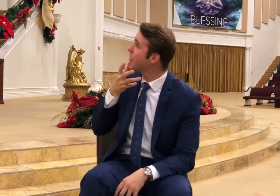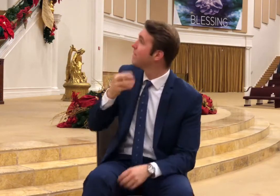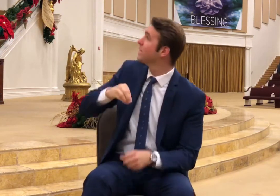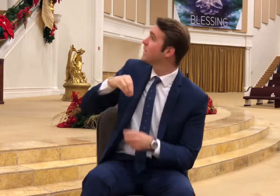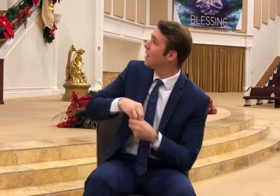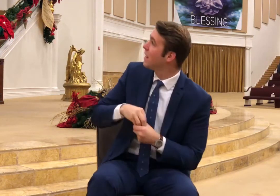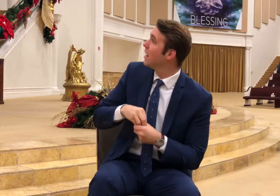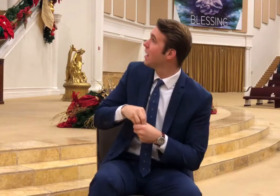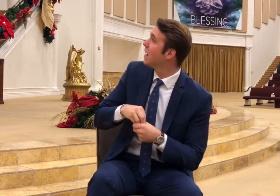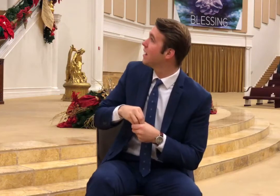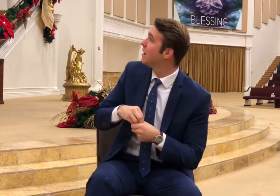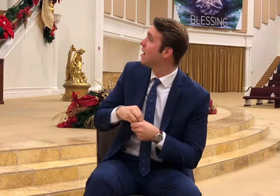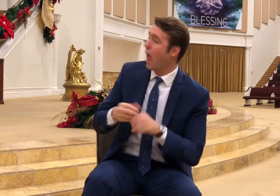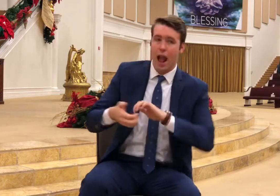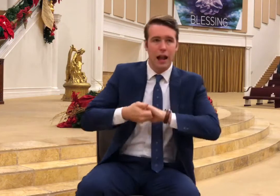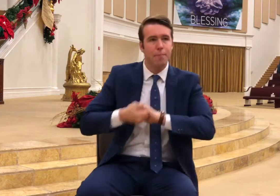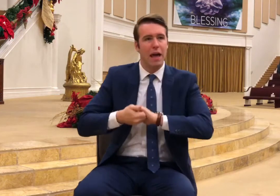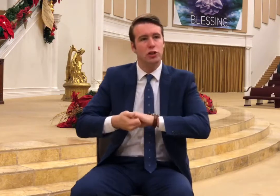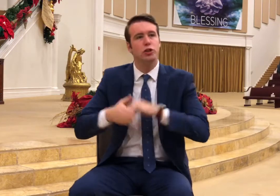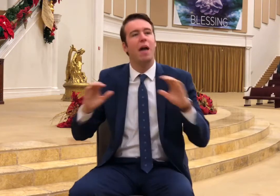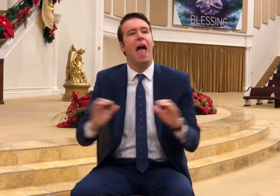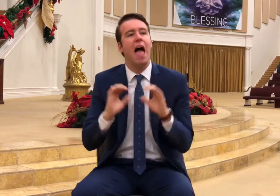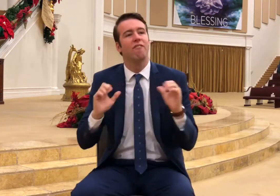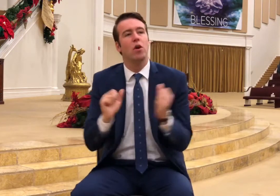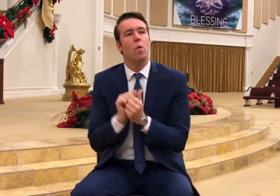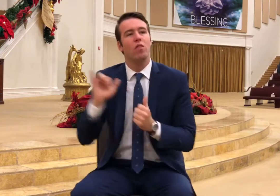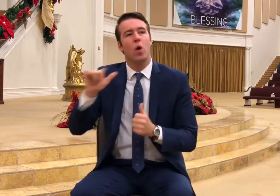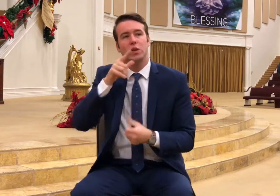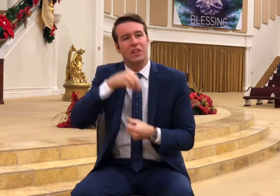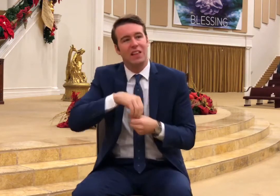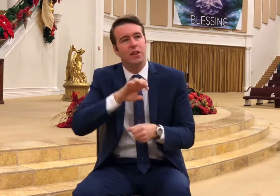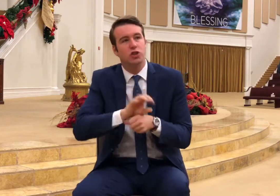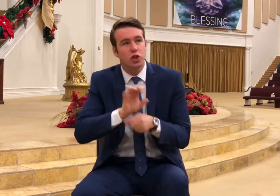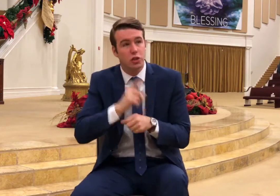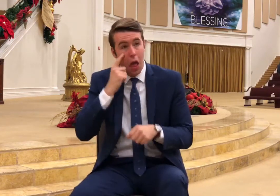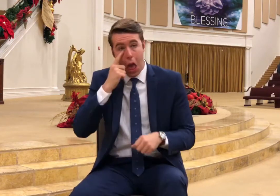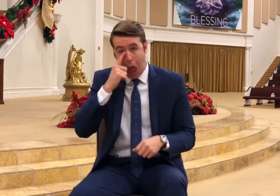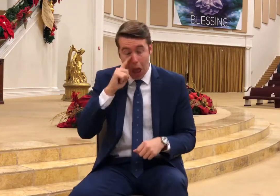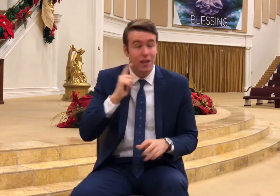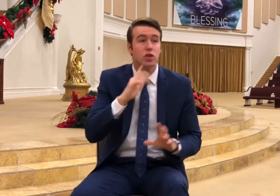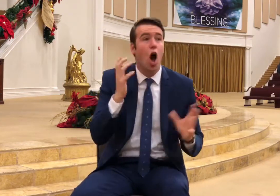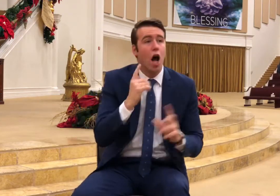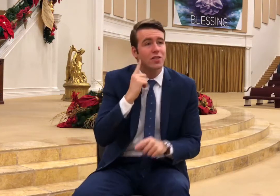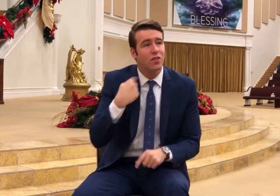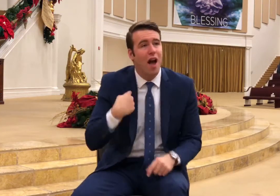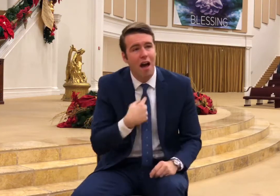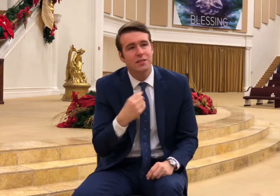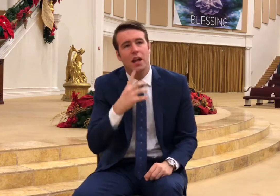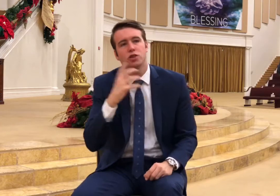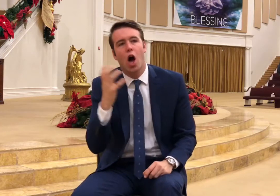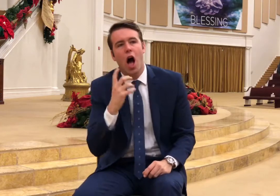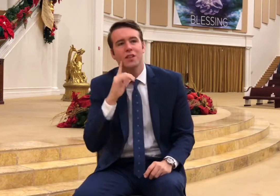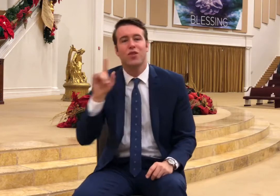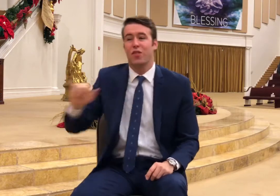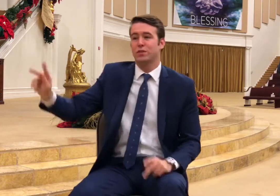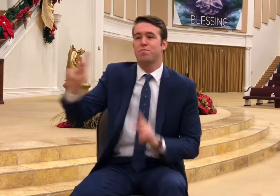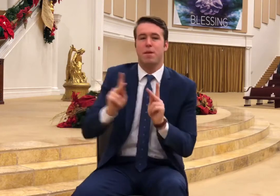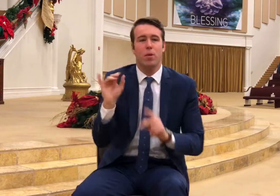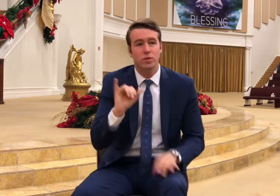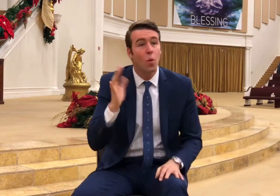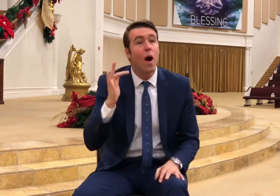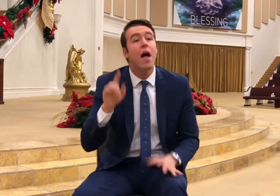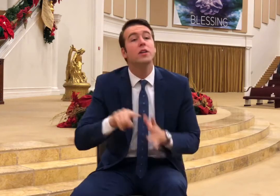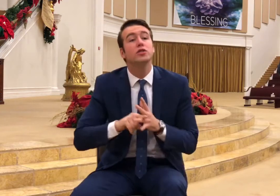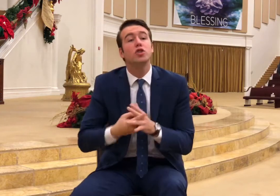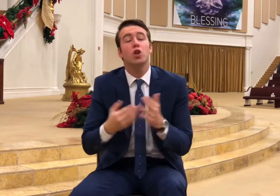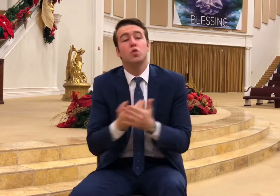in a companionship effort with those that are in the church. This is awesome for us, and it's awesome for them, because what it does